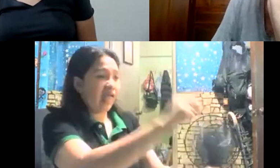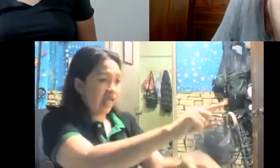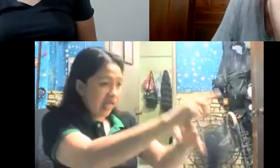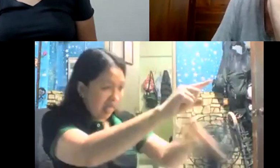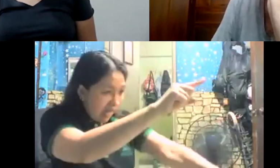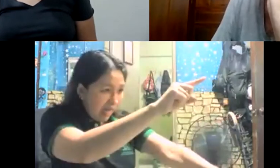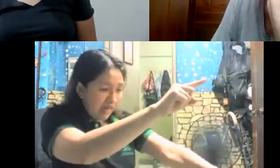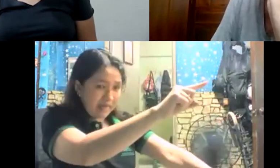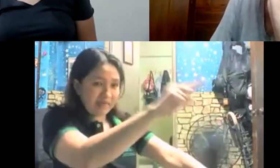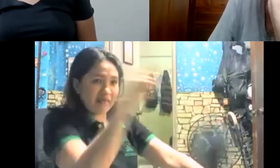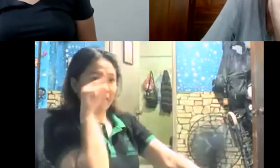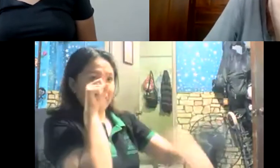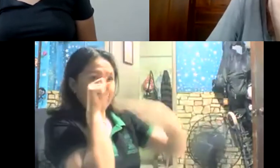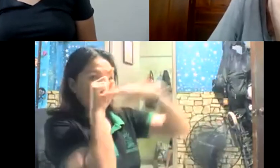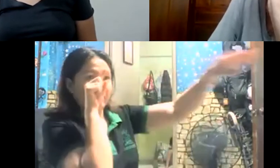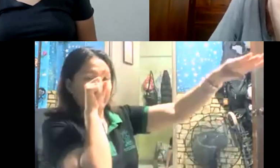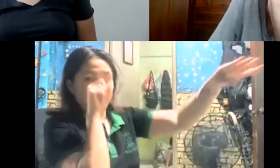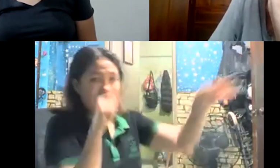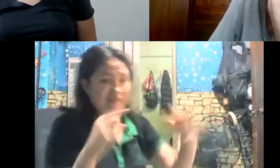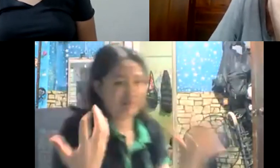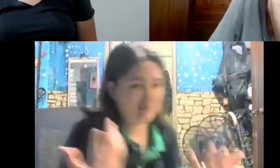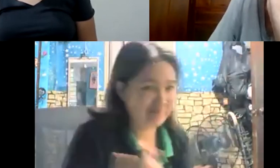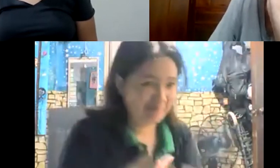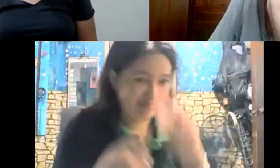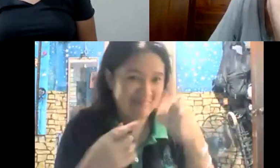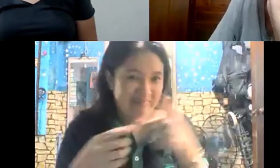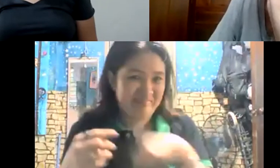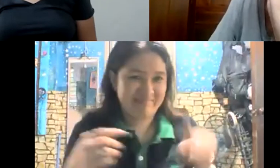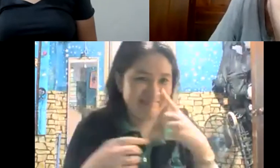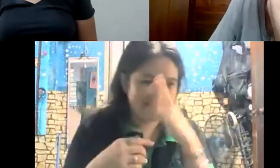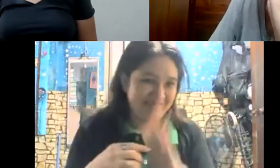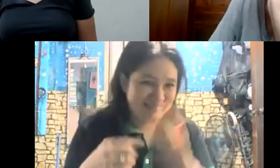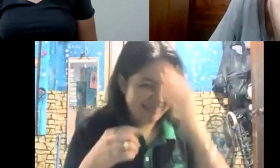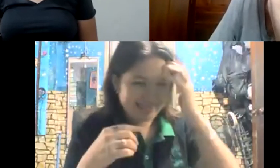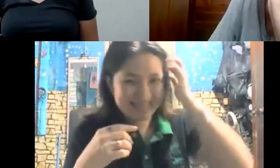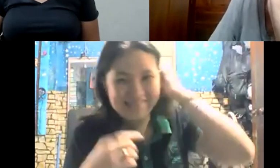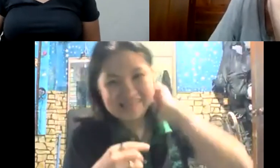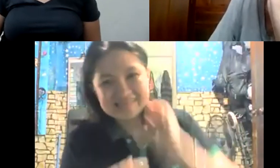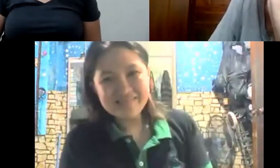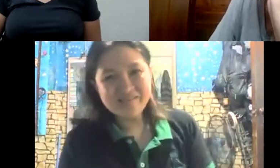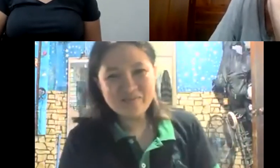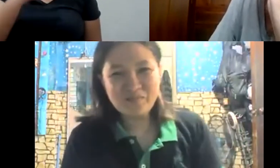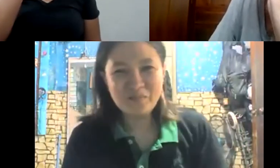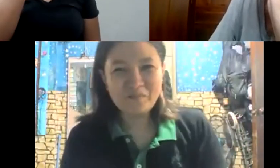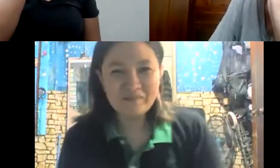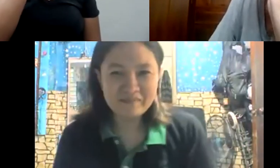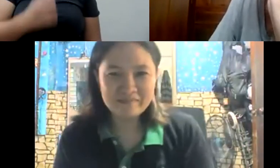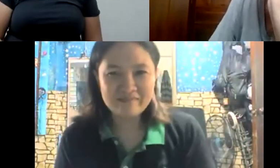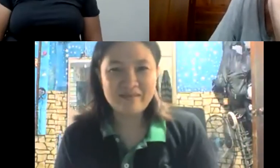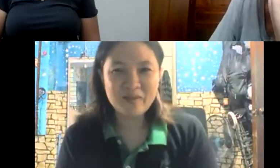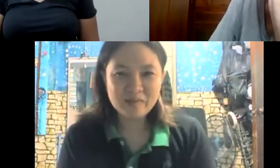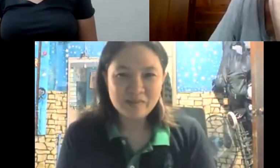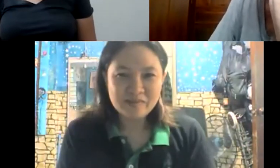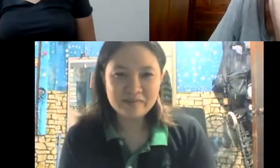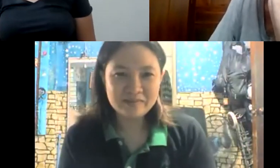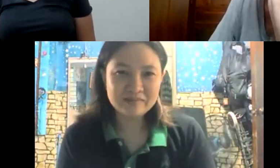might be also stylistic, but I think based on what we discussed, we have to be very careful